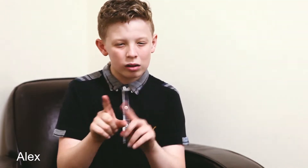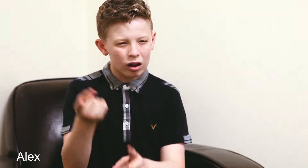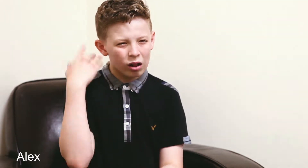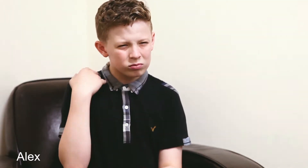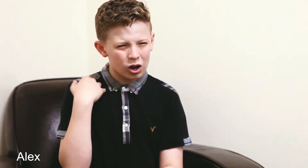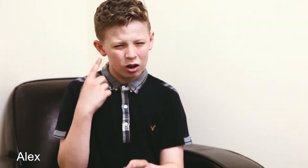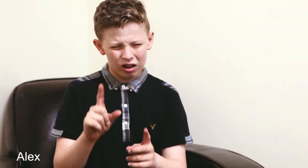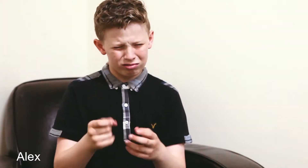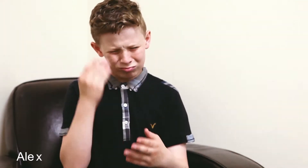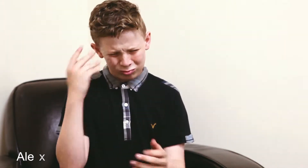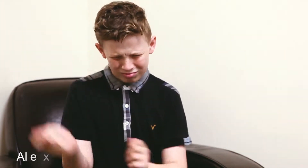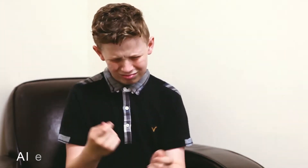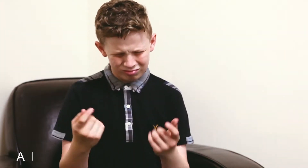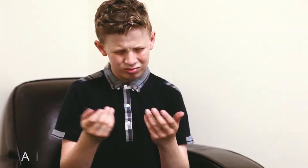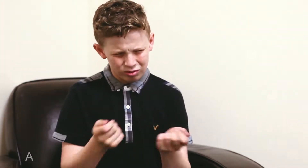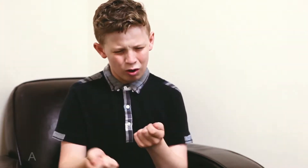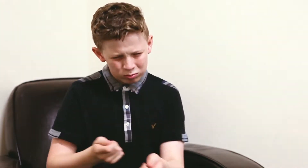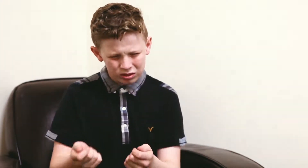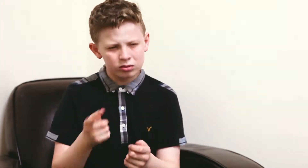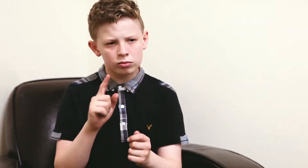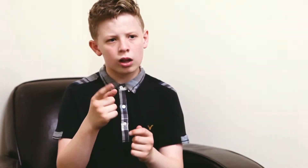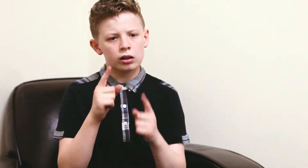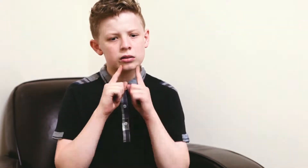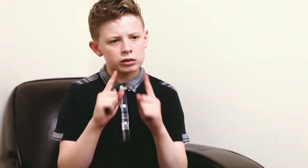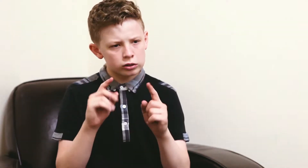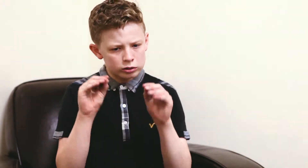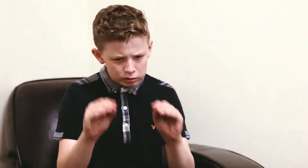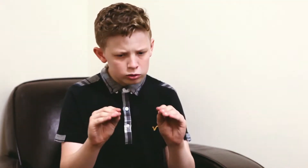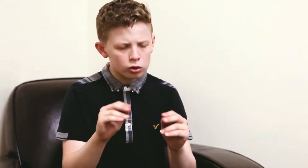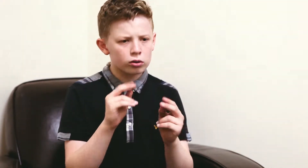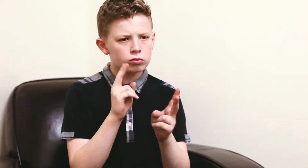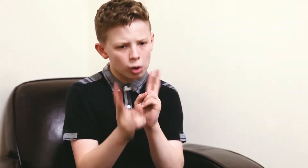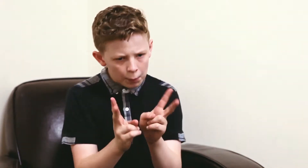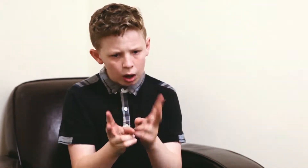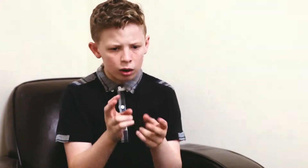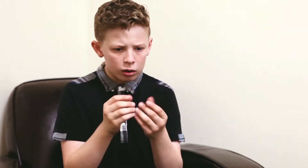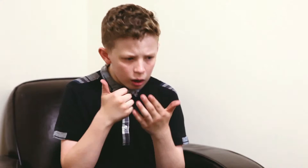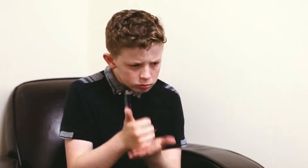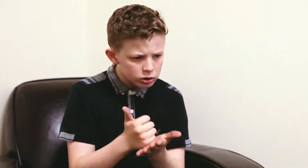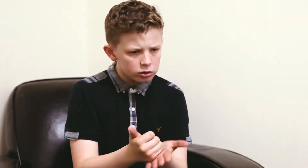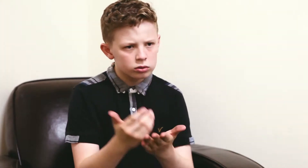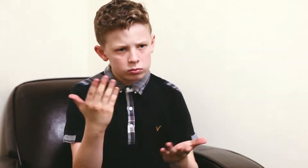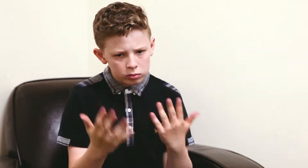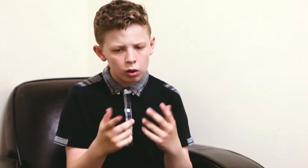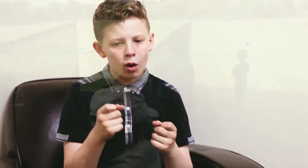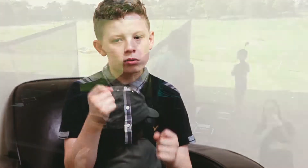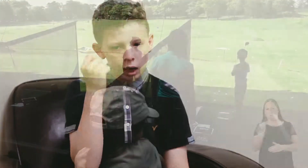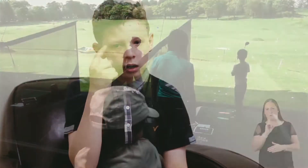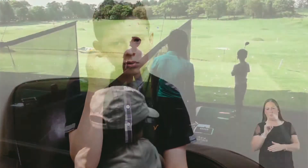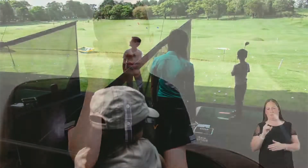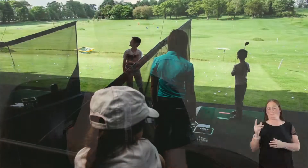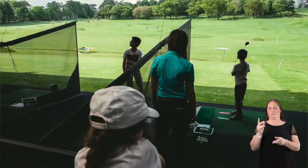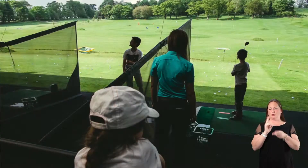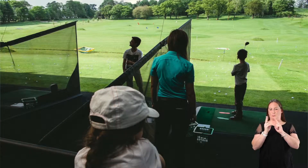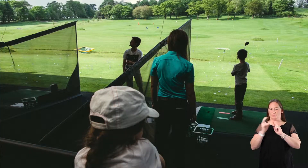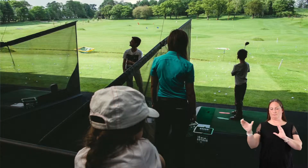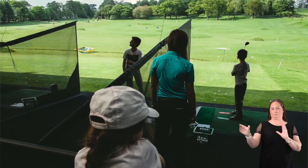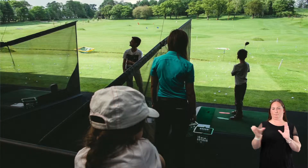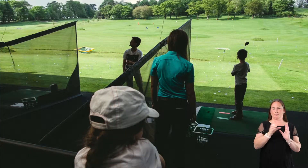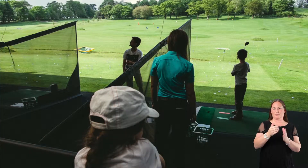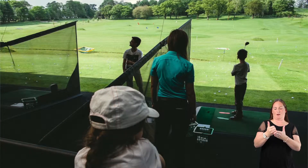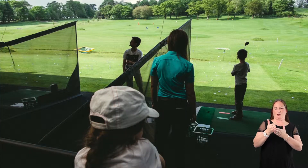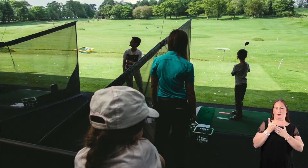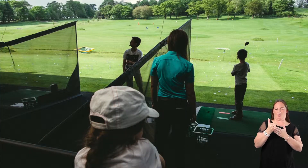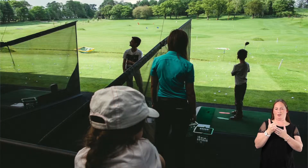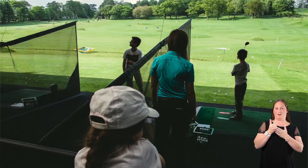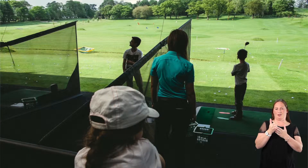And realising how to use different skills, whereas before I didn't know what kind of skills to use, but with an interpreter support I'm